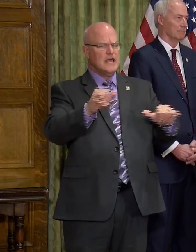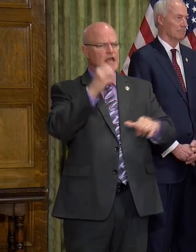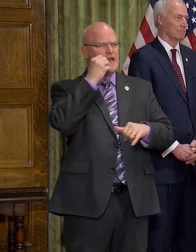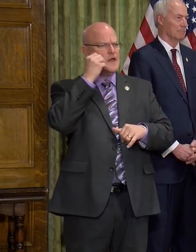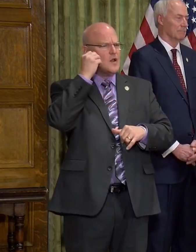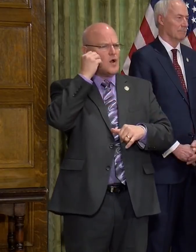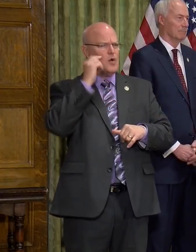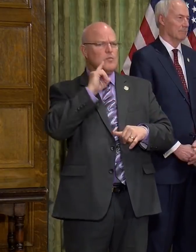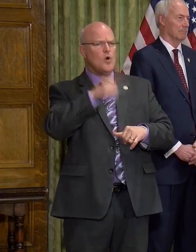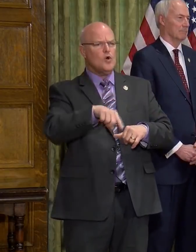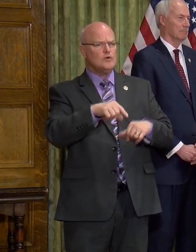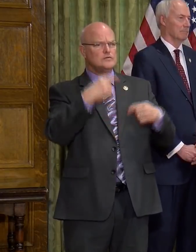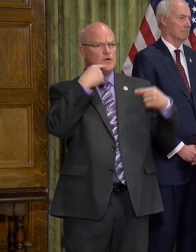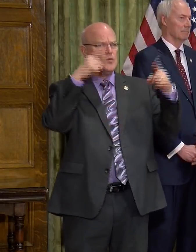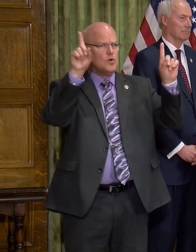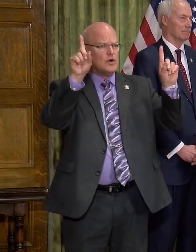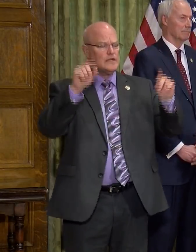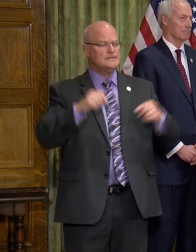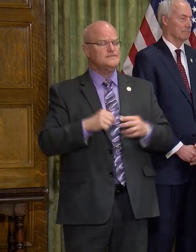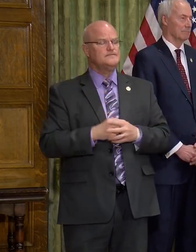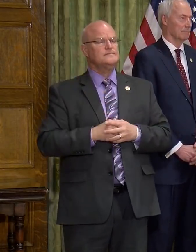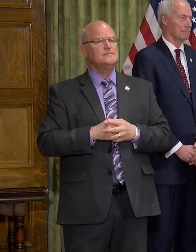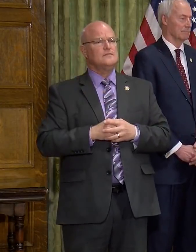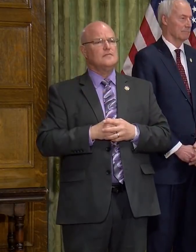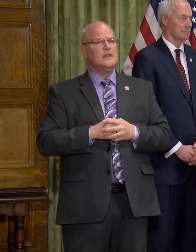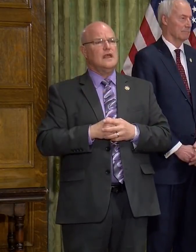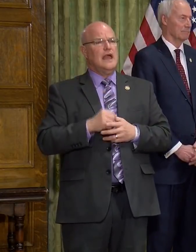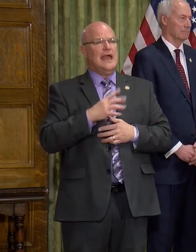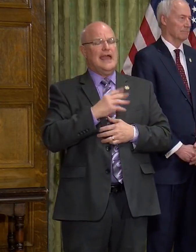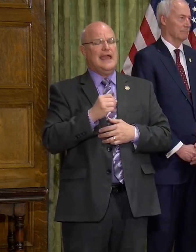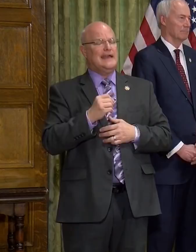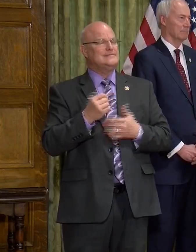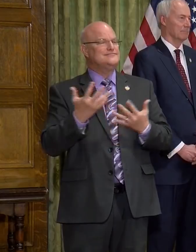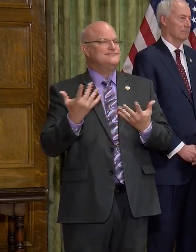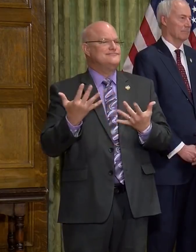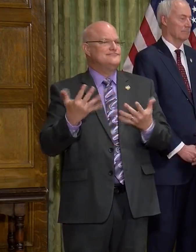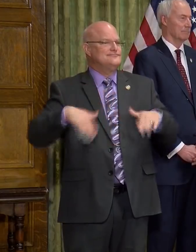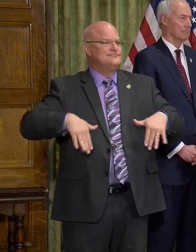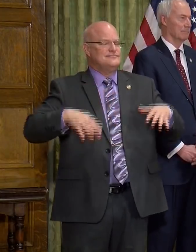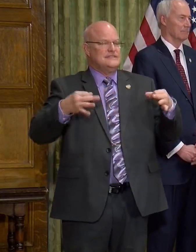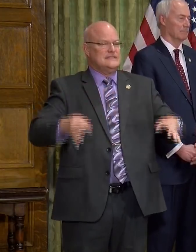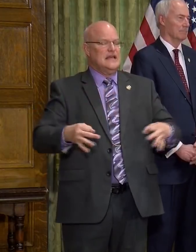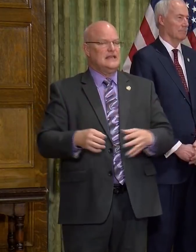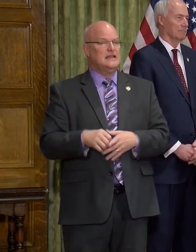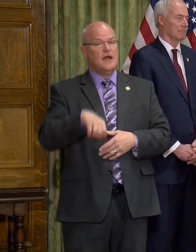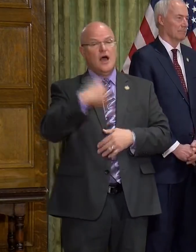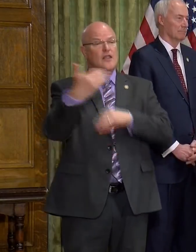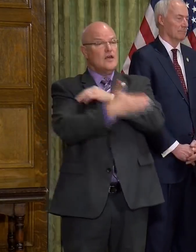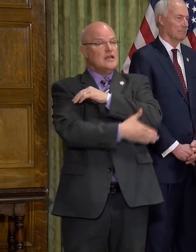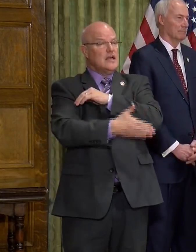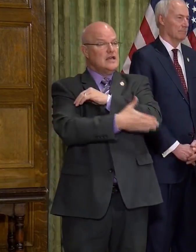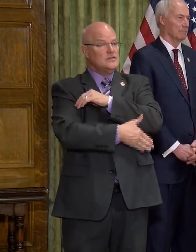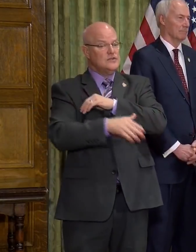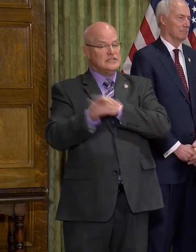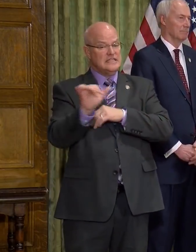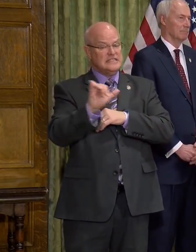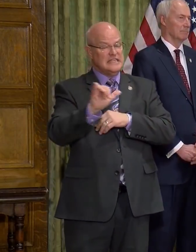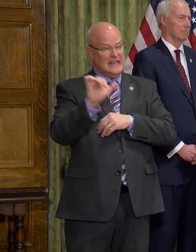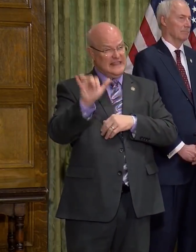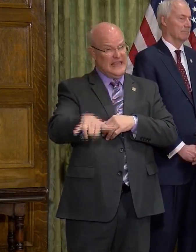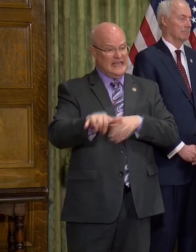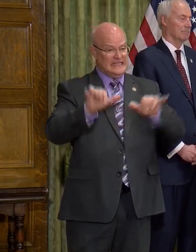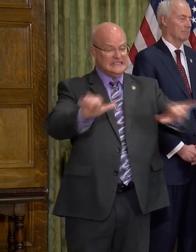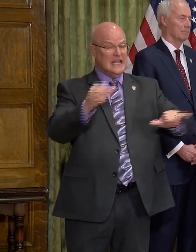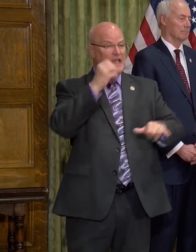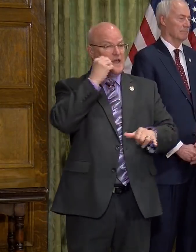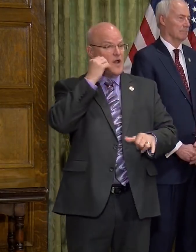orders work? And the jury is still out on that. If you look at other countries that have done something similar to a